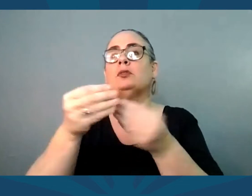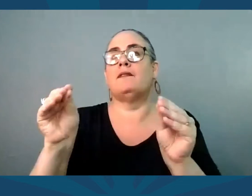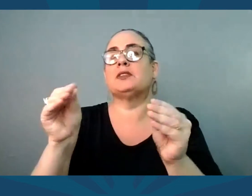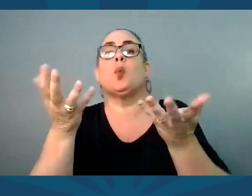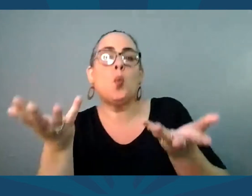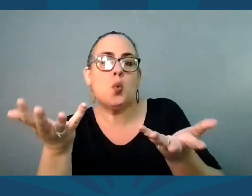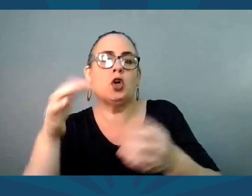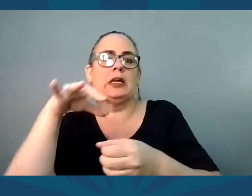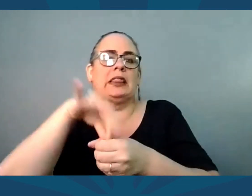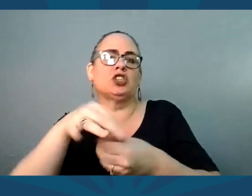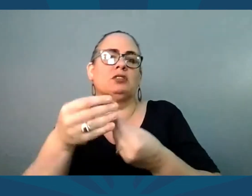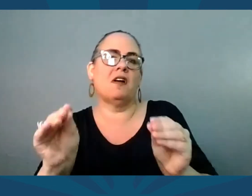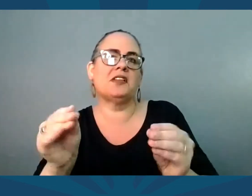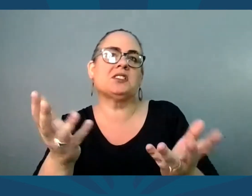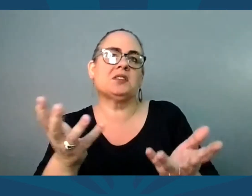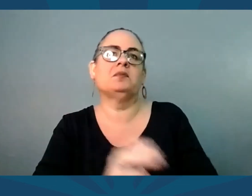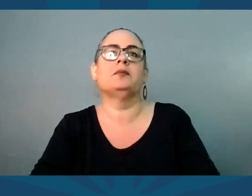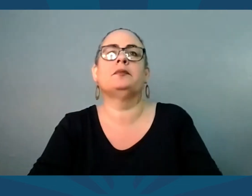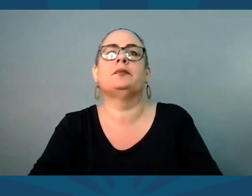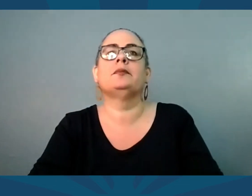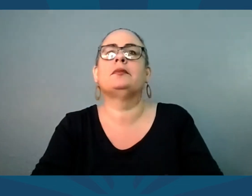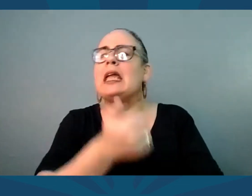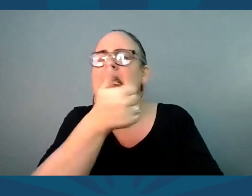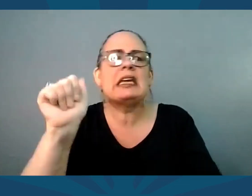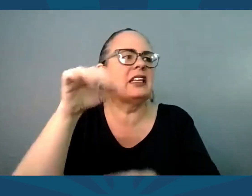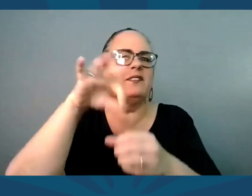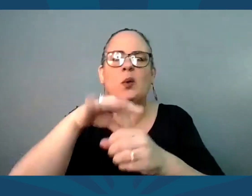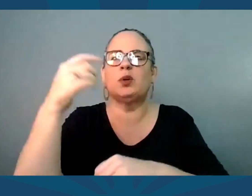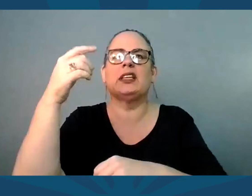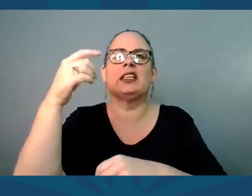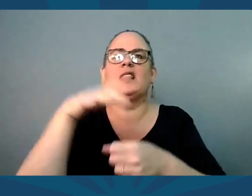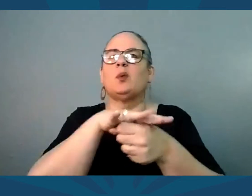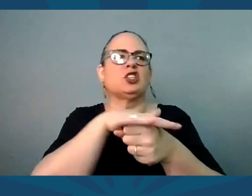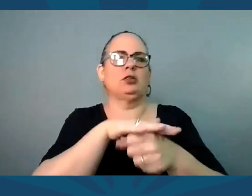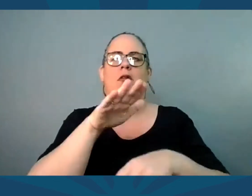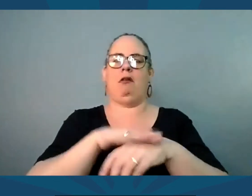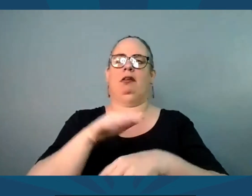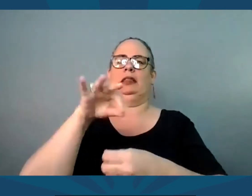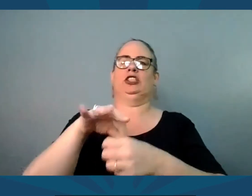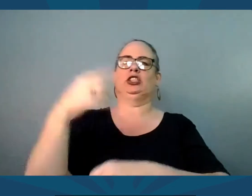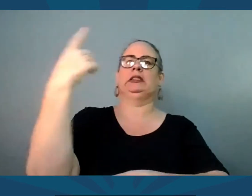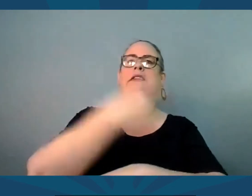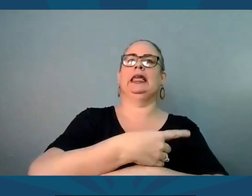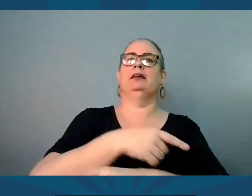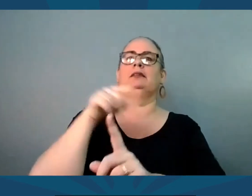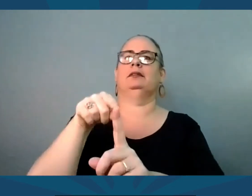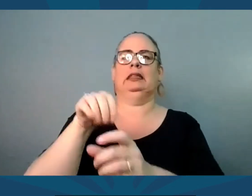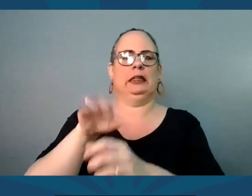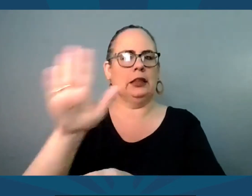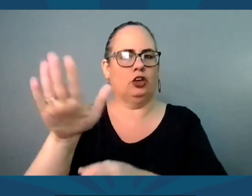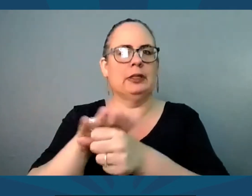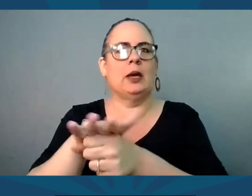county, the county recorder or elections office, any voting location